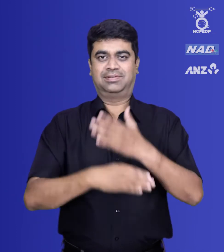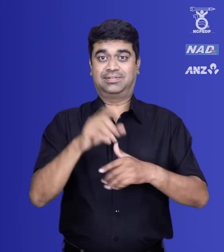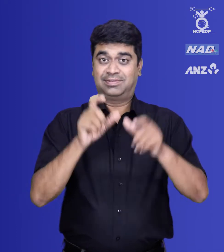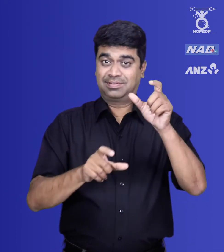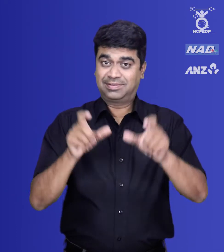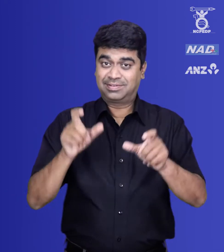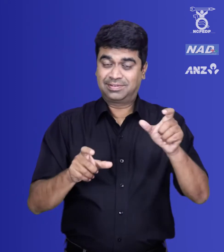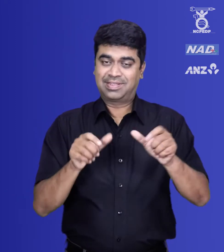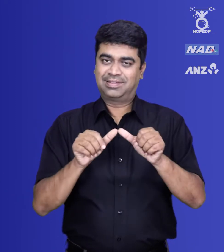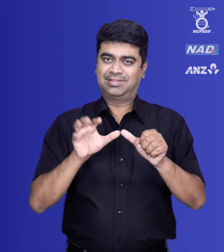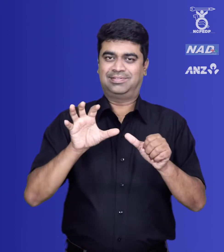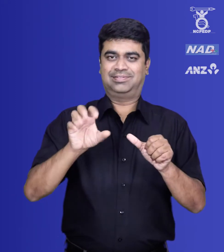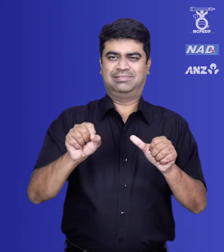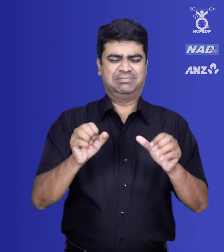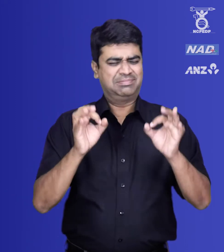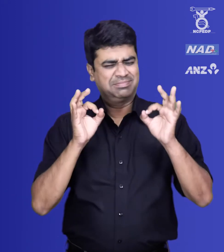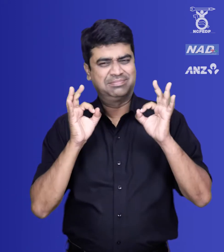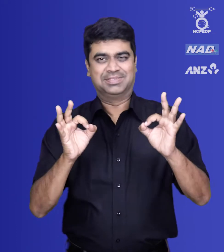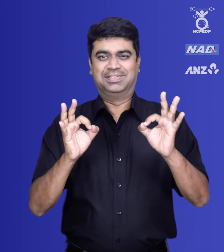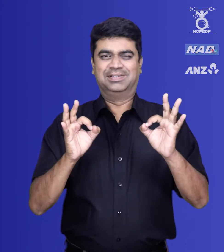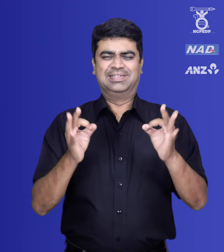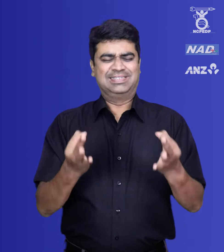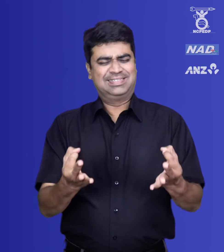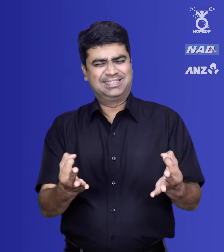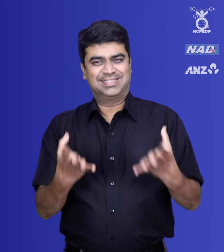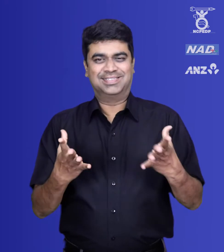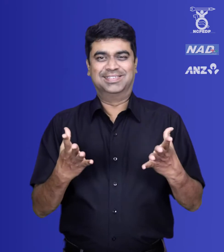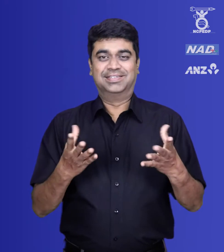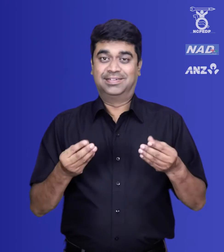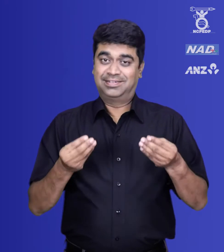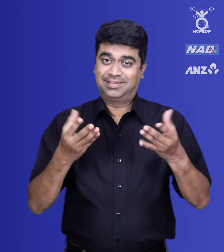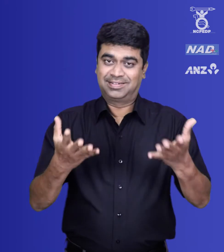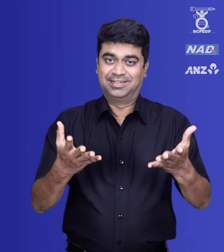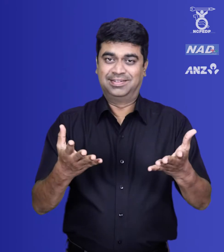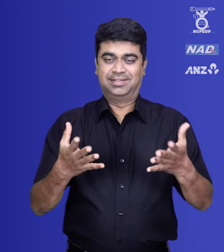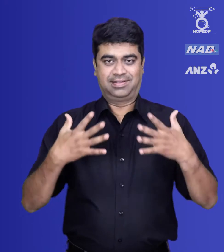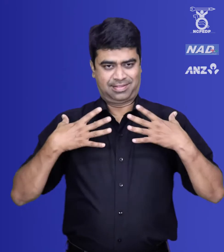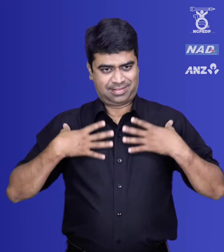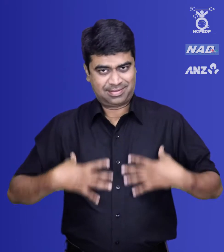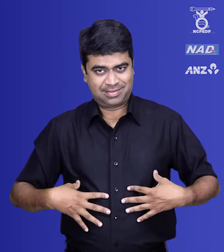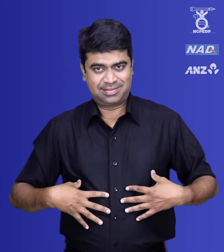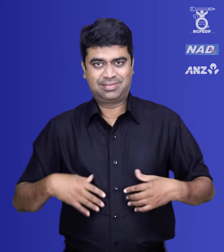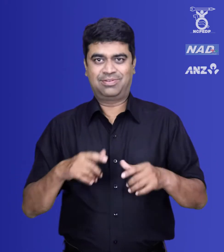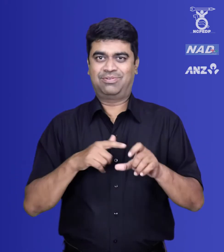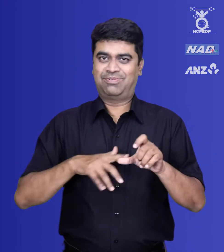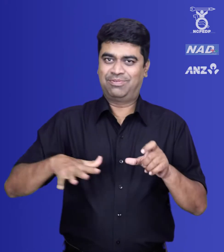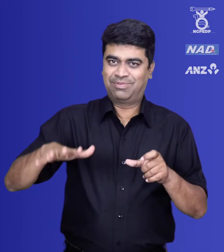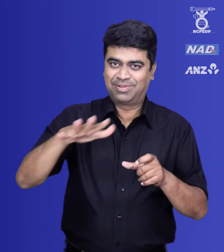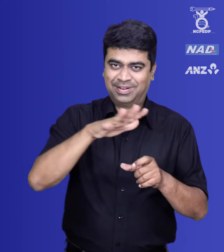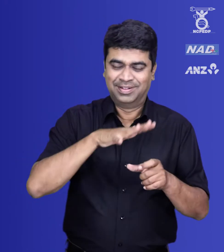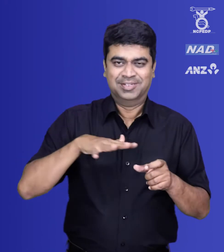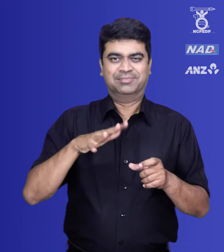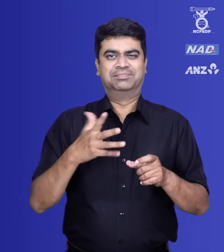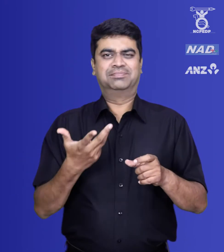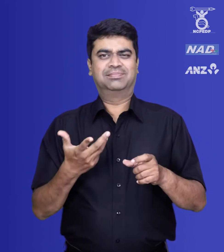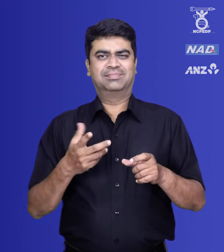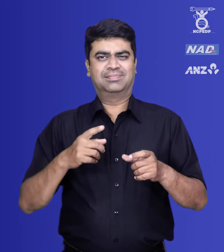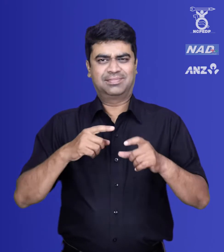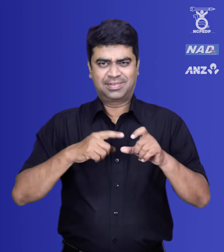with disabilities, laying down the standards of accessibility for the physical environment, transportation,